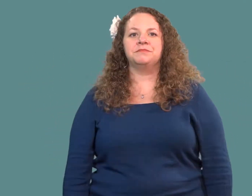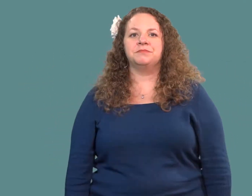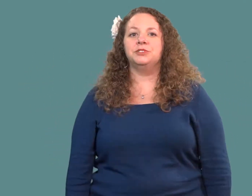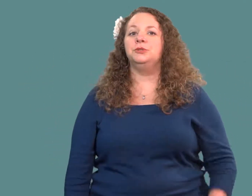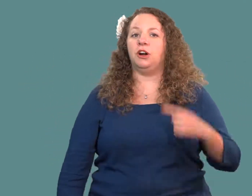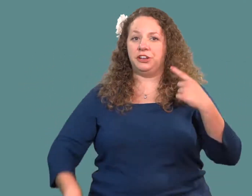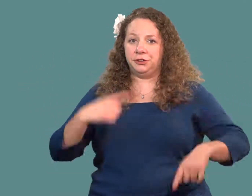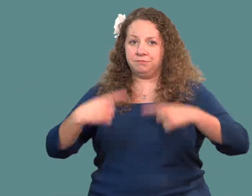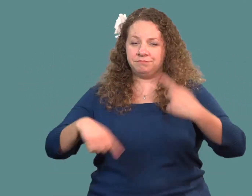To argue.